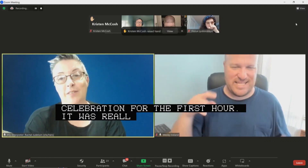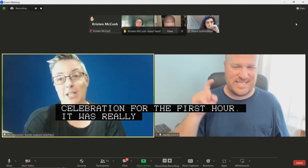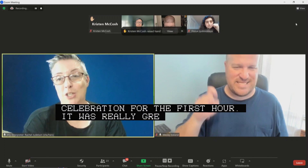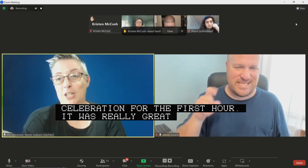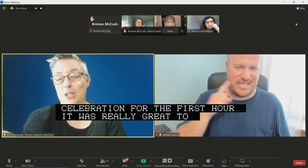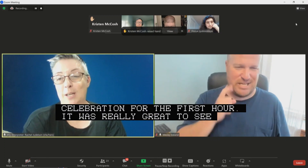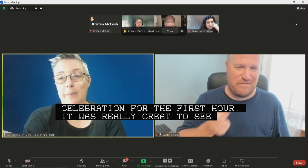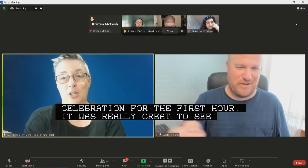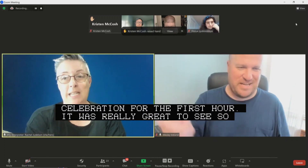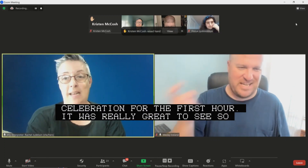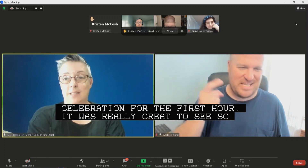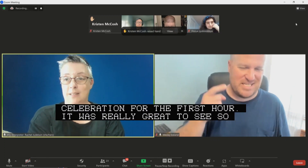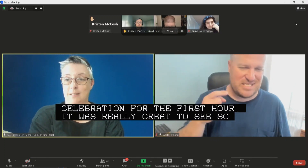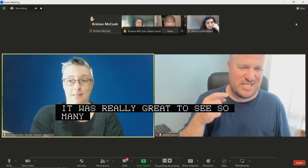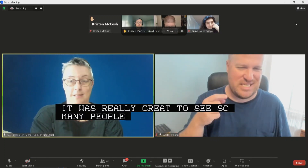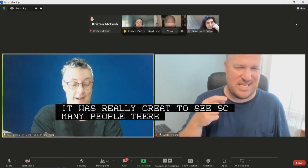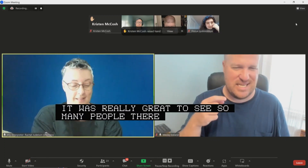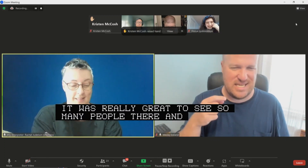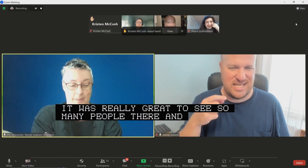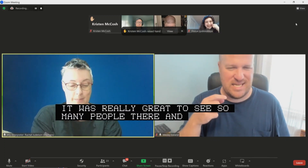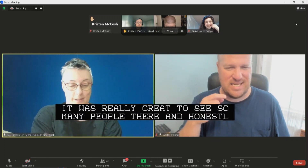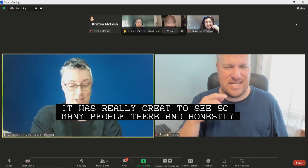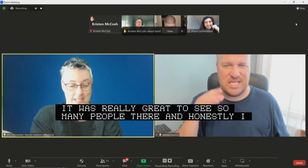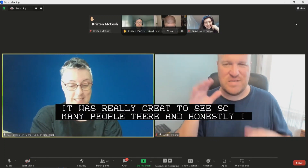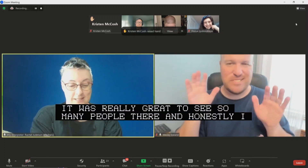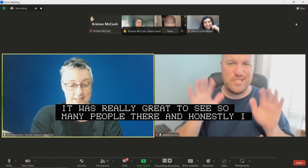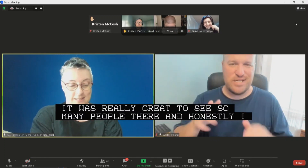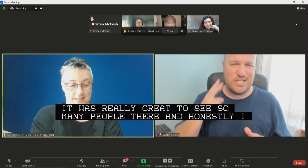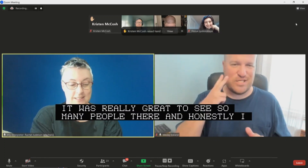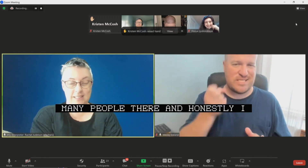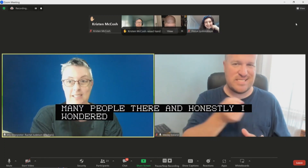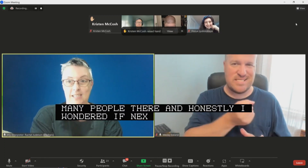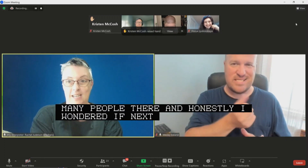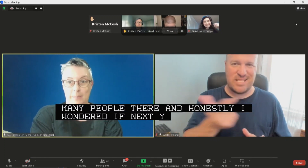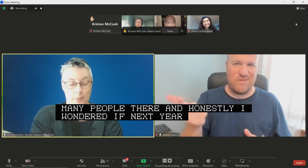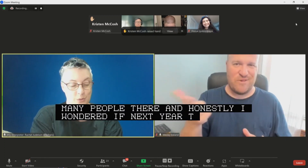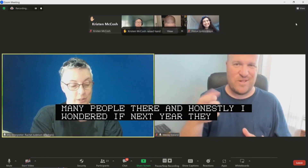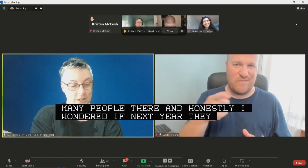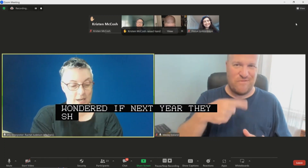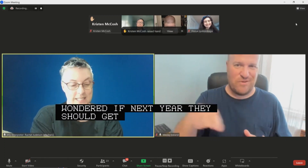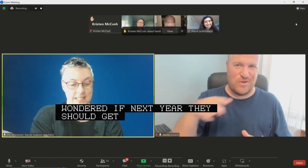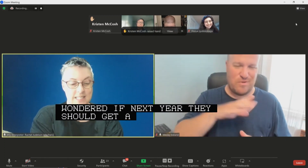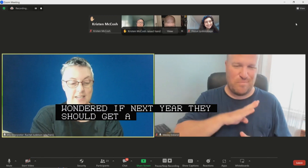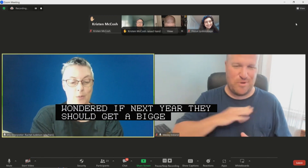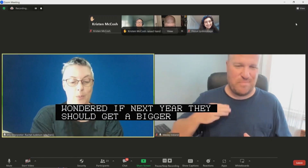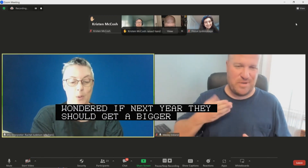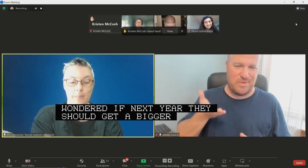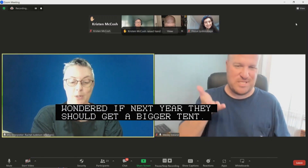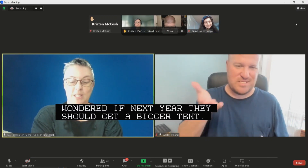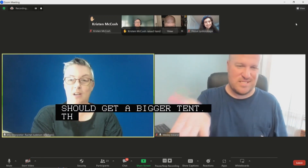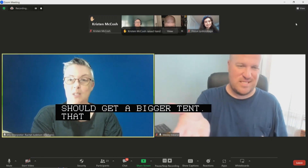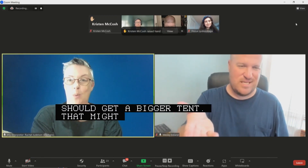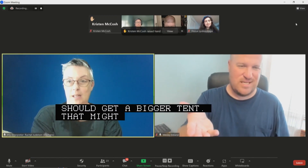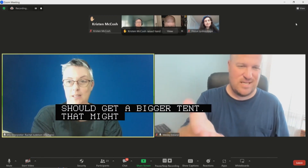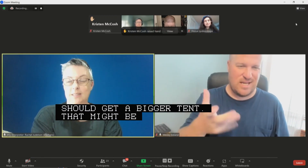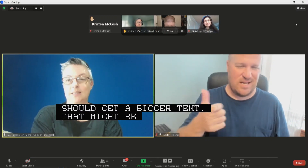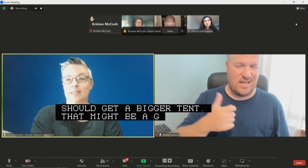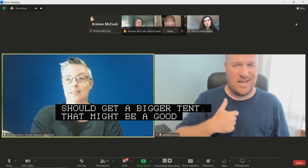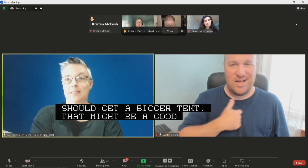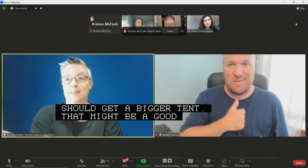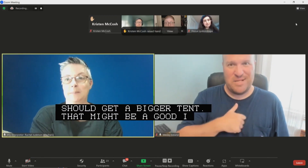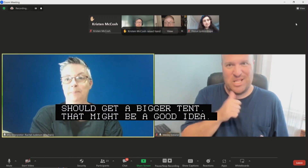I wondered if next year they should get a bigger tent. I think that might be a good idea. It was really great to see several board members there as